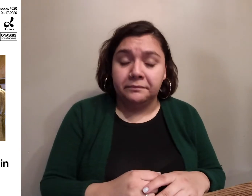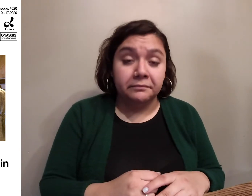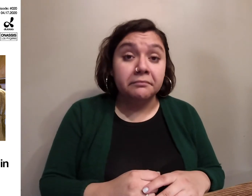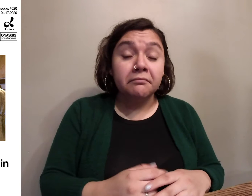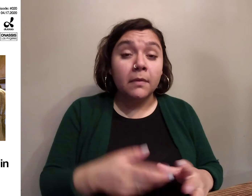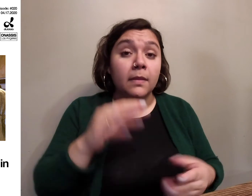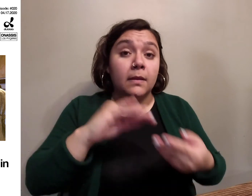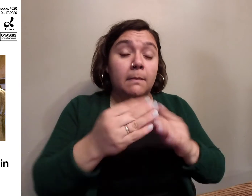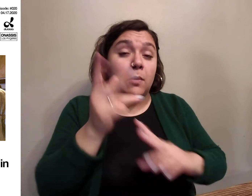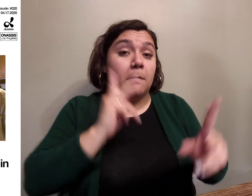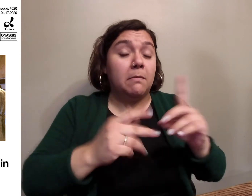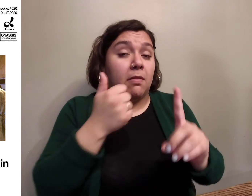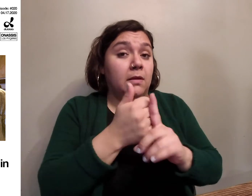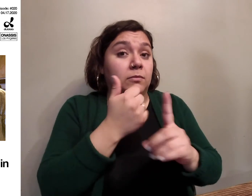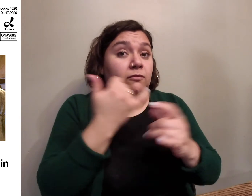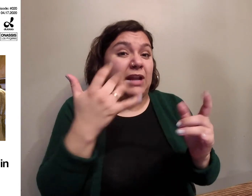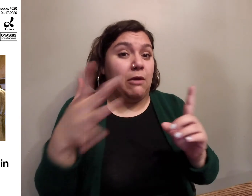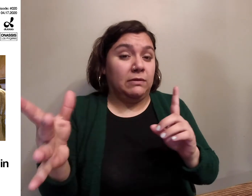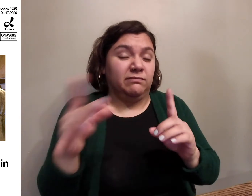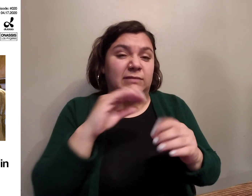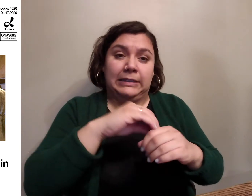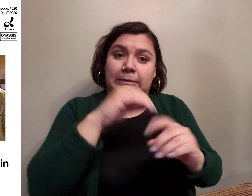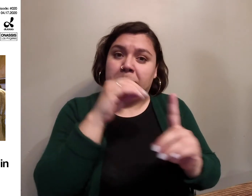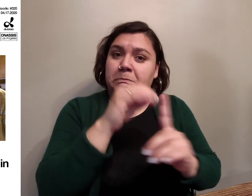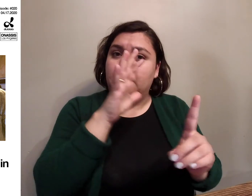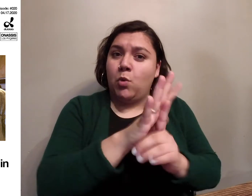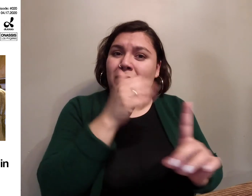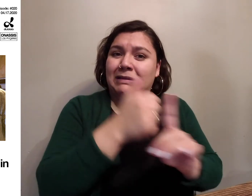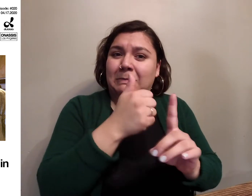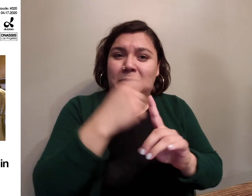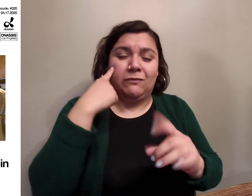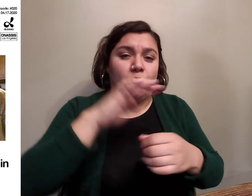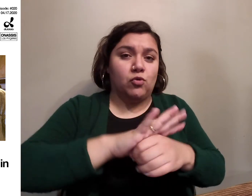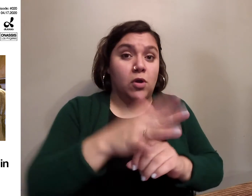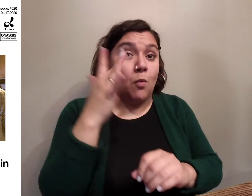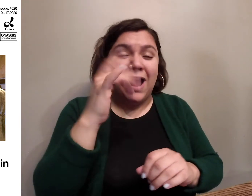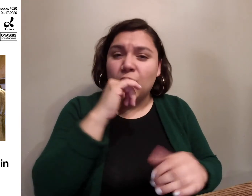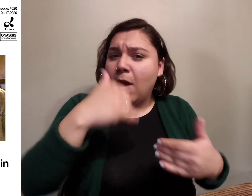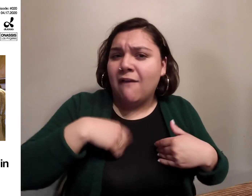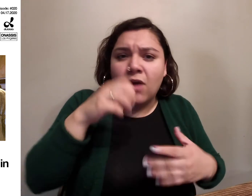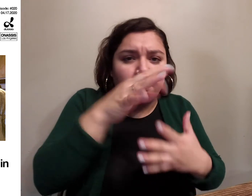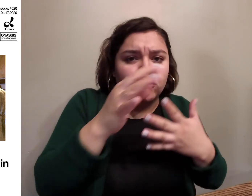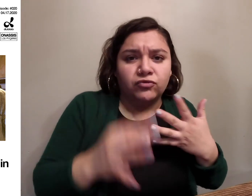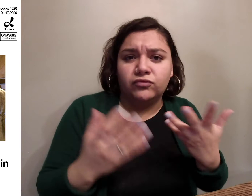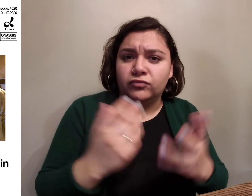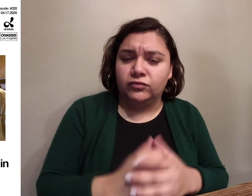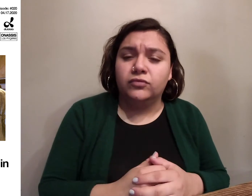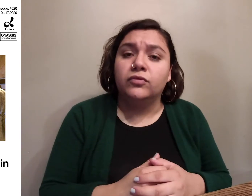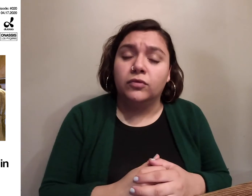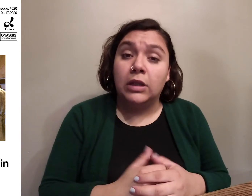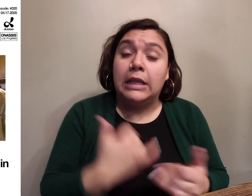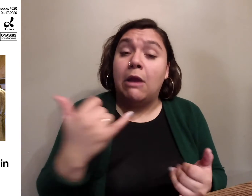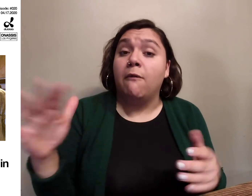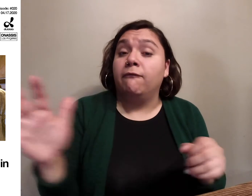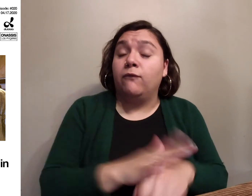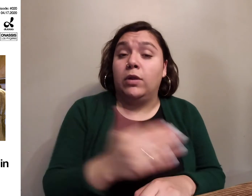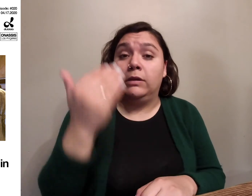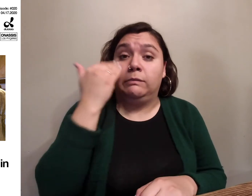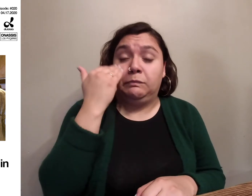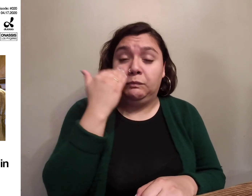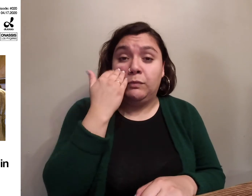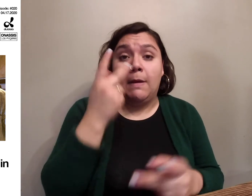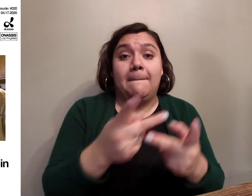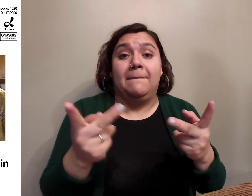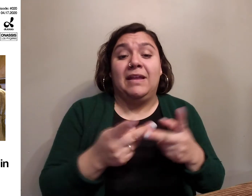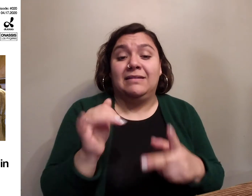the virus because they have no choice. And then we're fully aware in places like Los Angeles and in New York